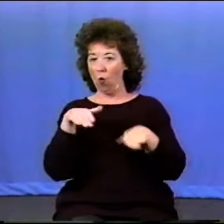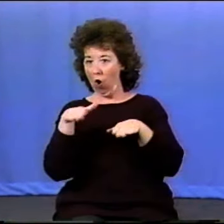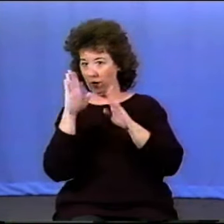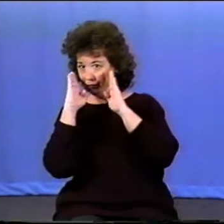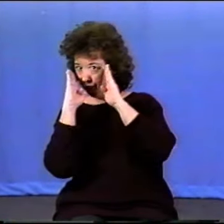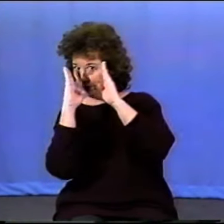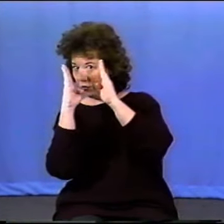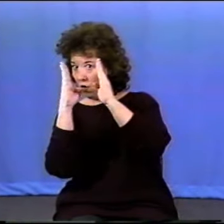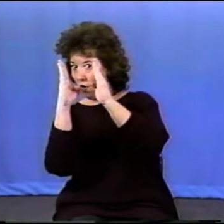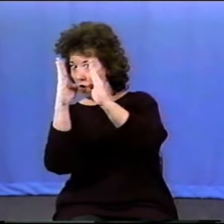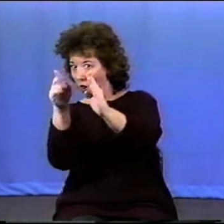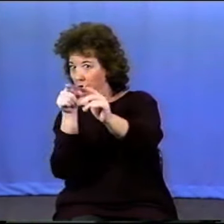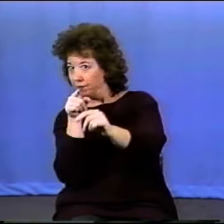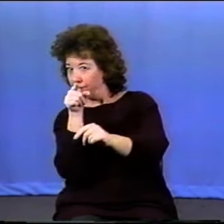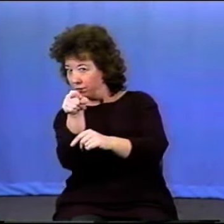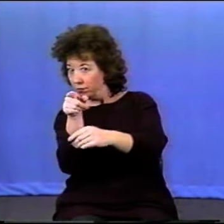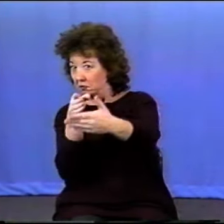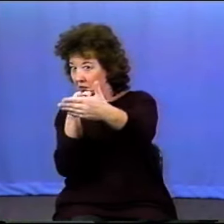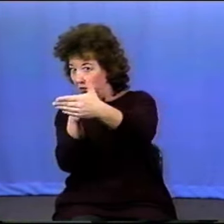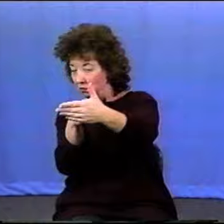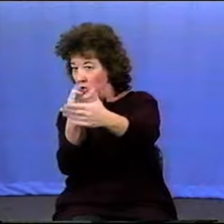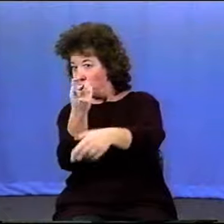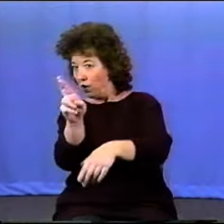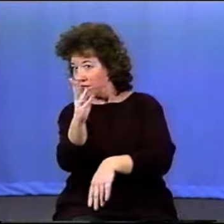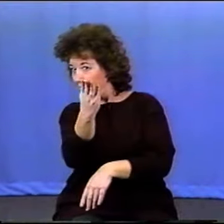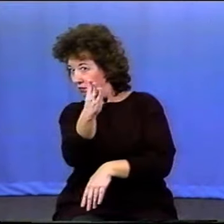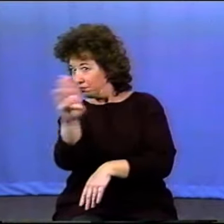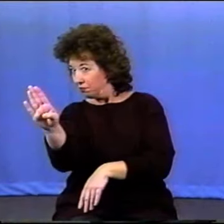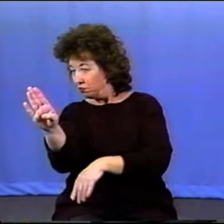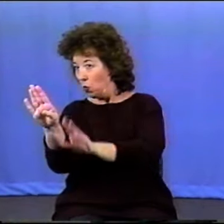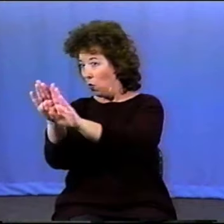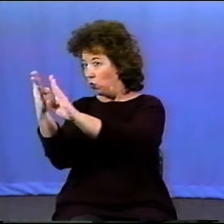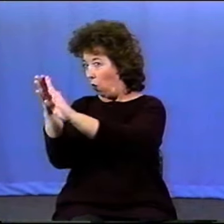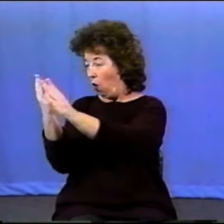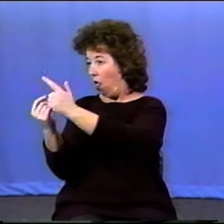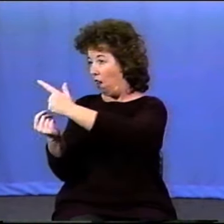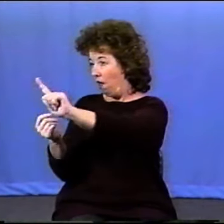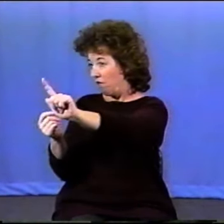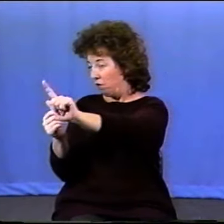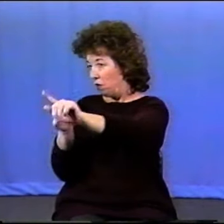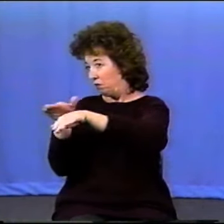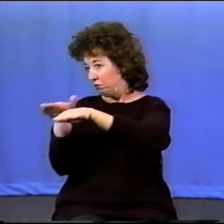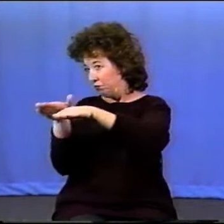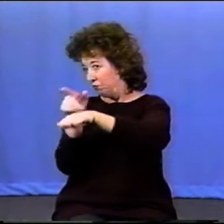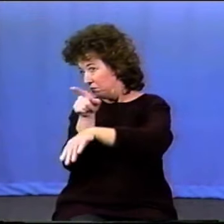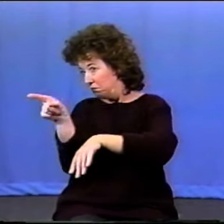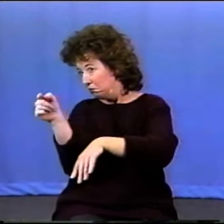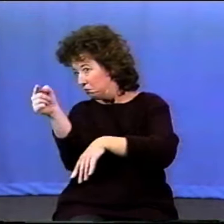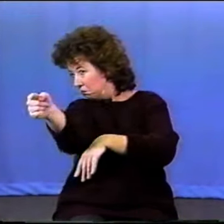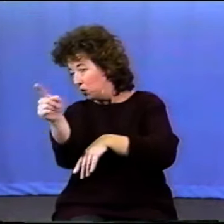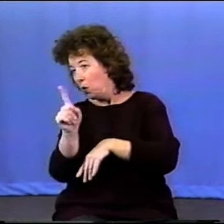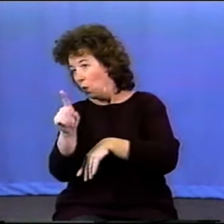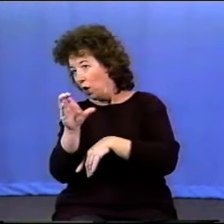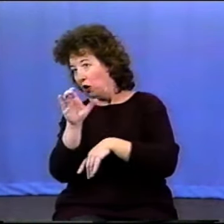building and turn right and go out the door and turn left and go about 100 yards, you'll come to